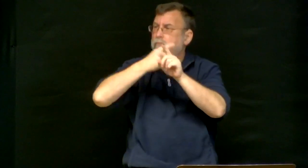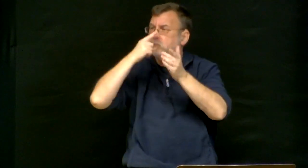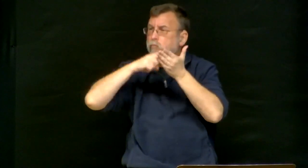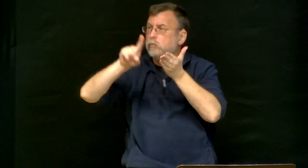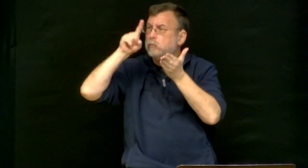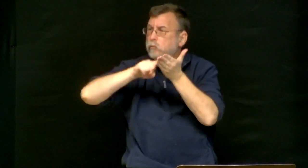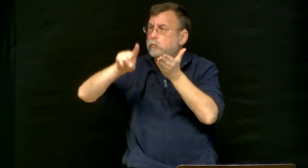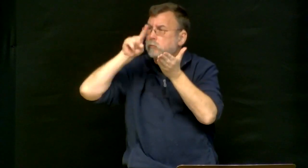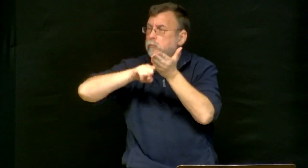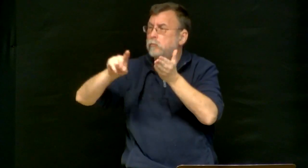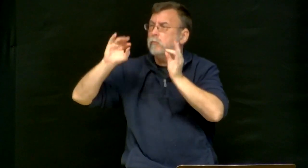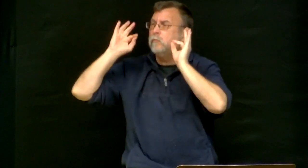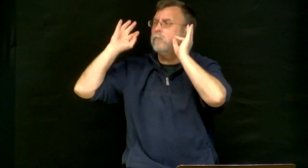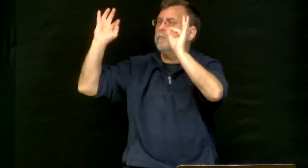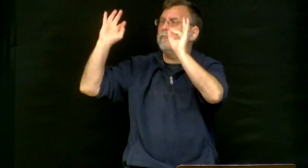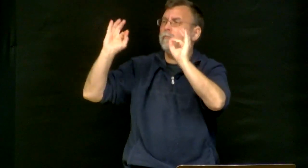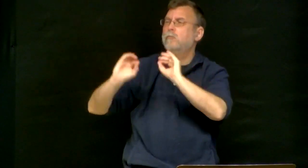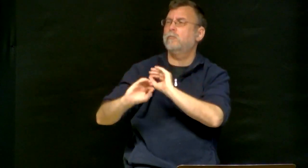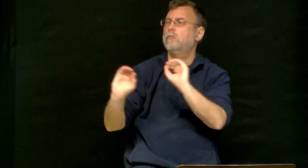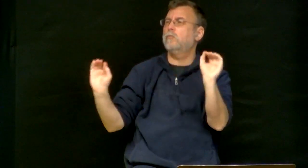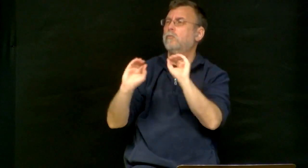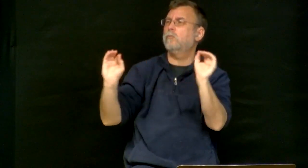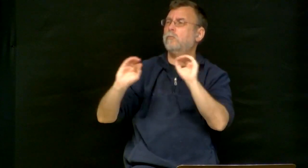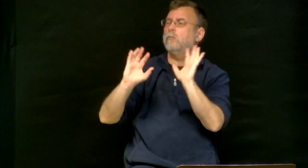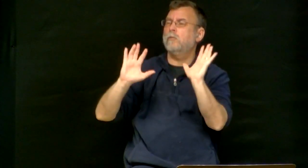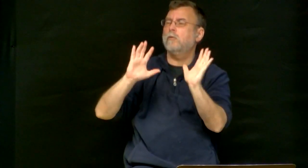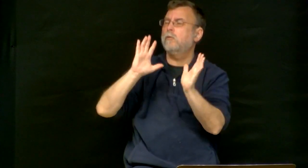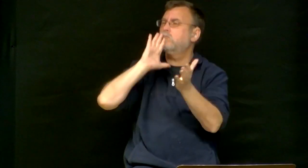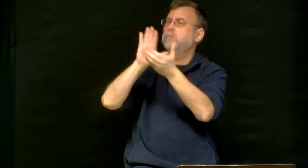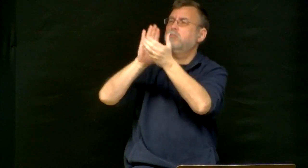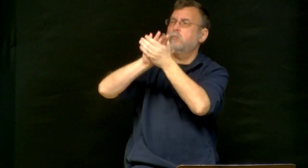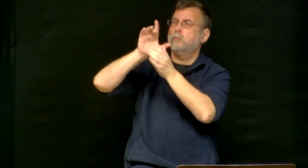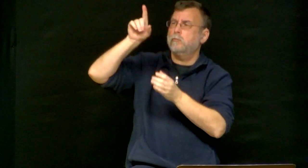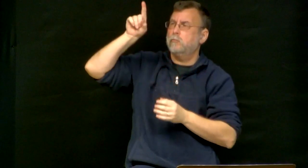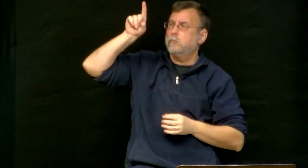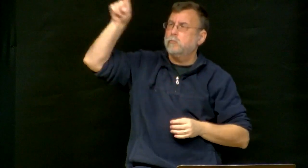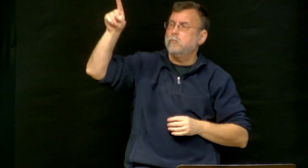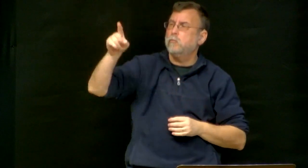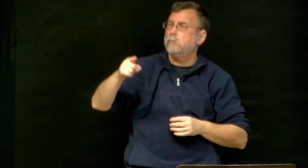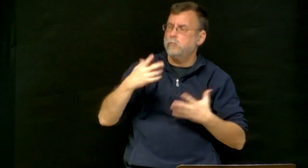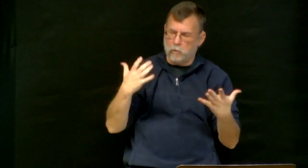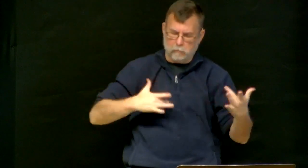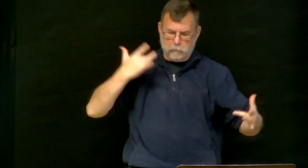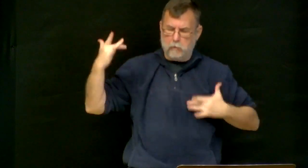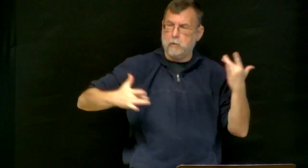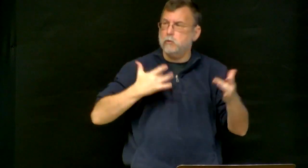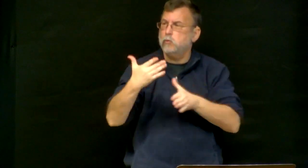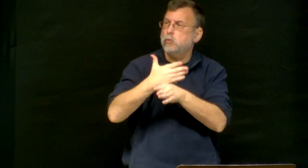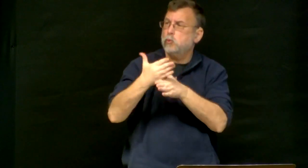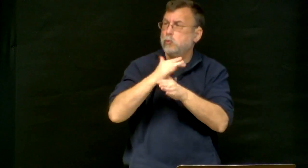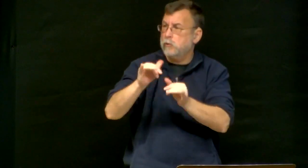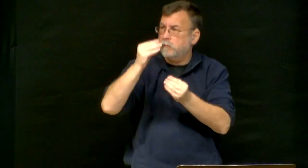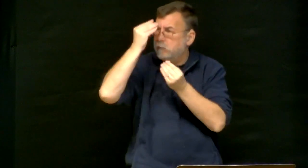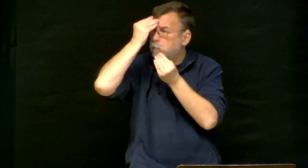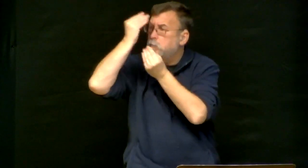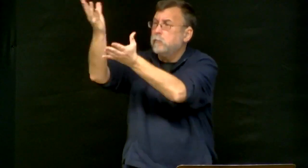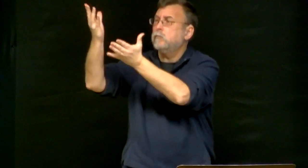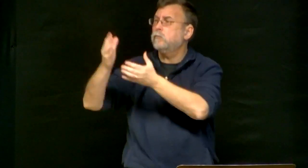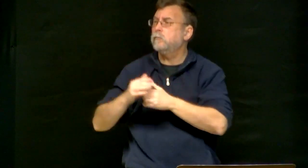cancer-free. As he has three-month checkups, he still is cancer-free. Thank you and praise you, God. That is such